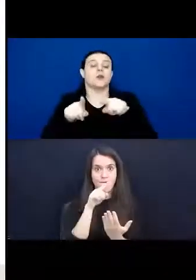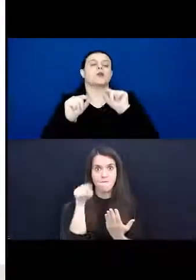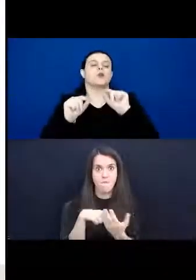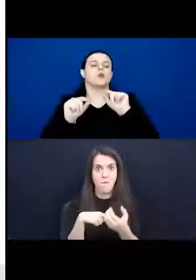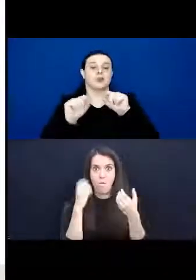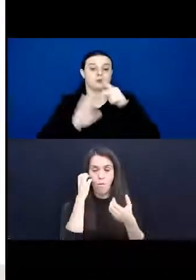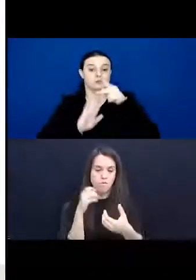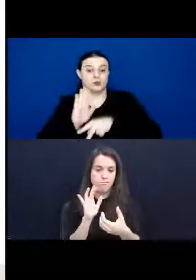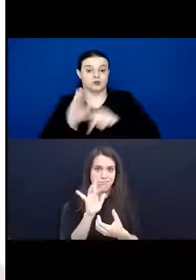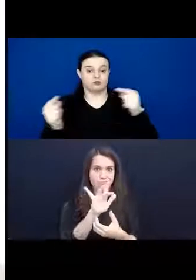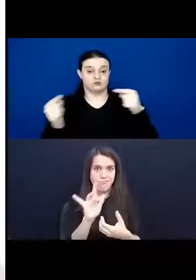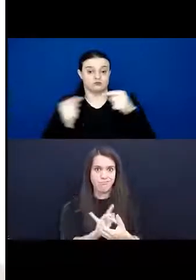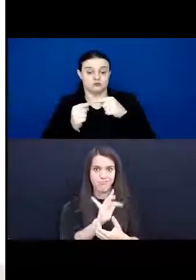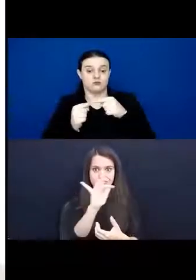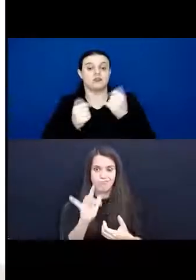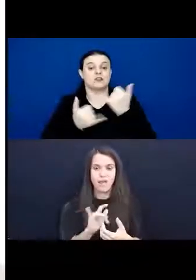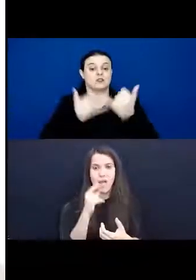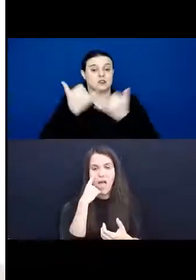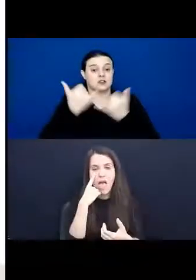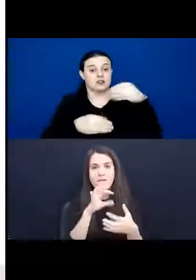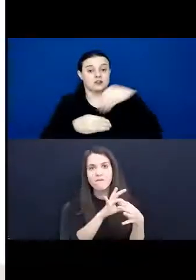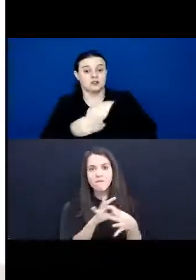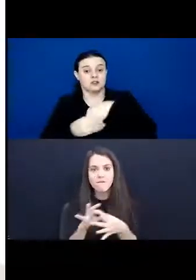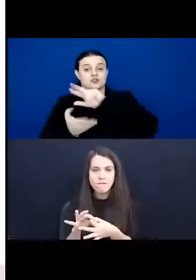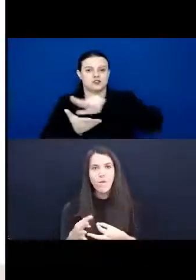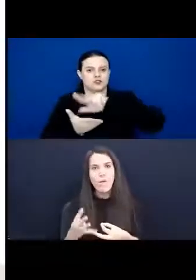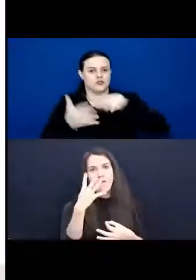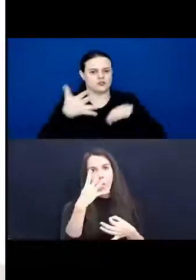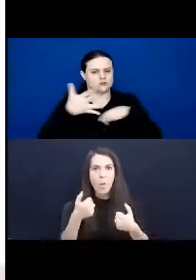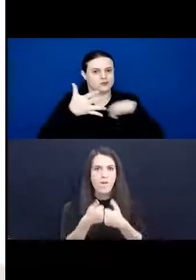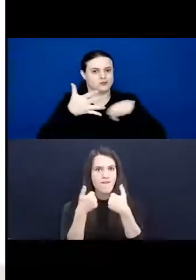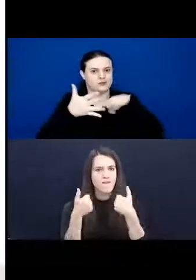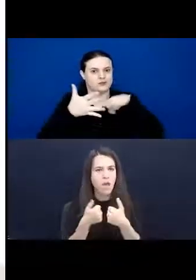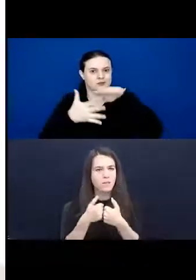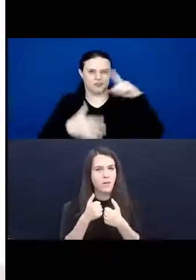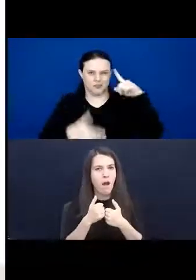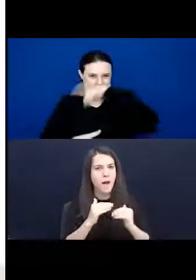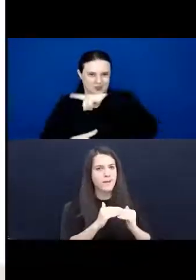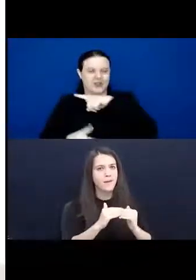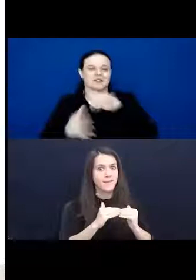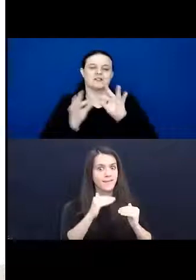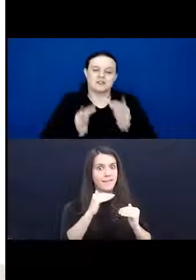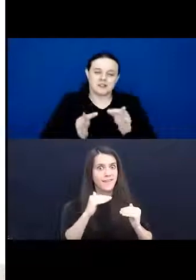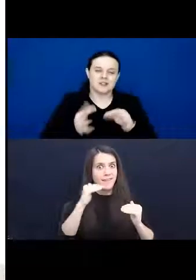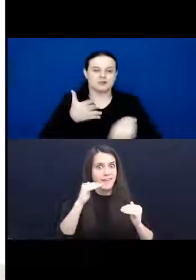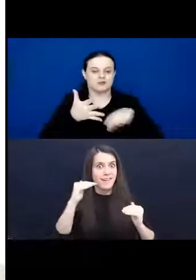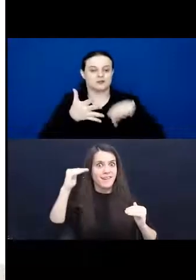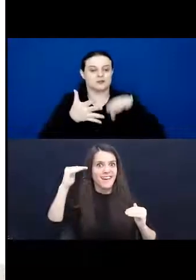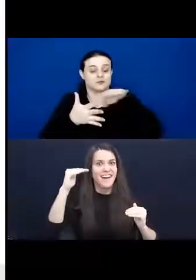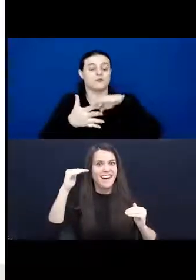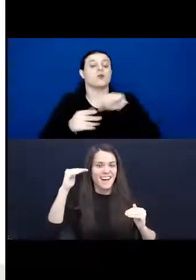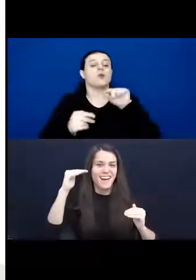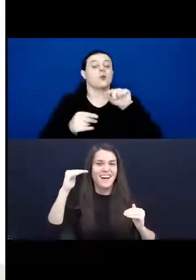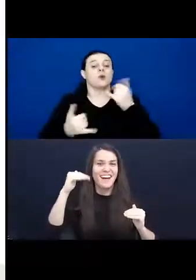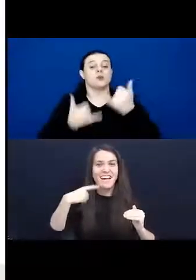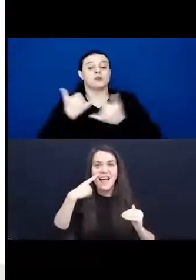included 4 games of different levels of difficulty. And the aim of these games